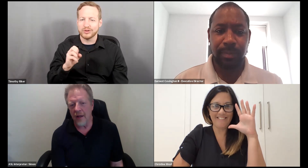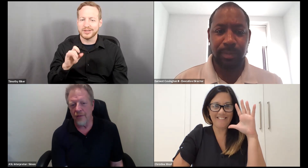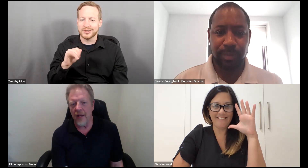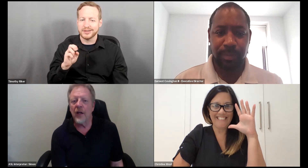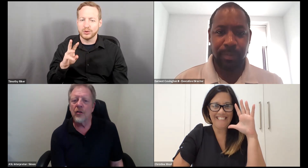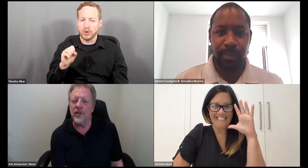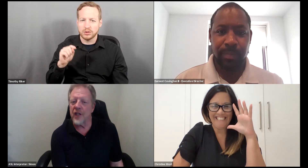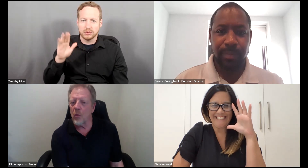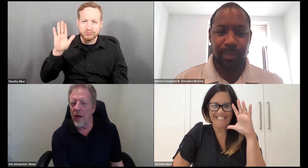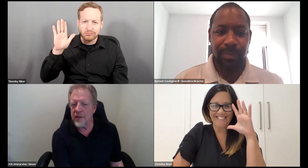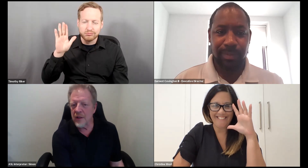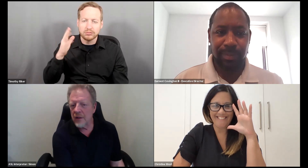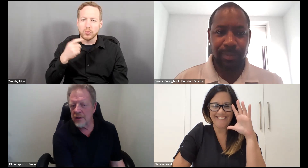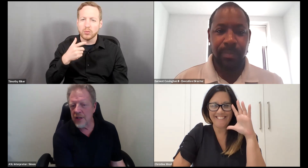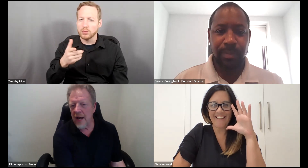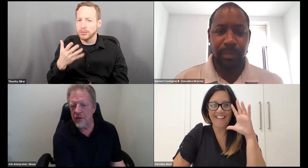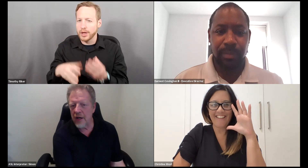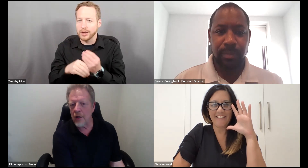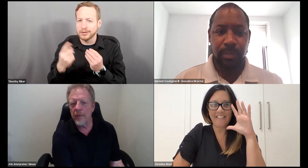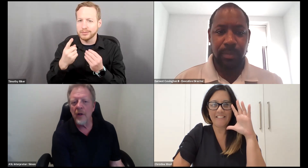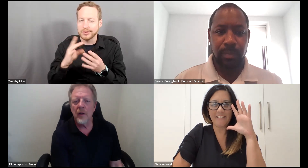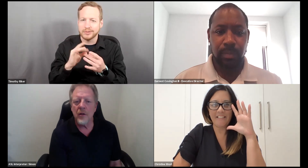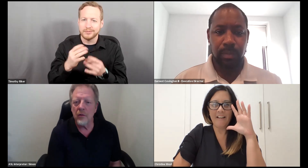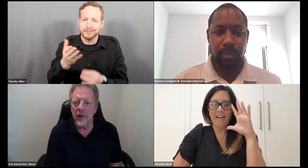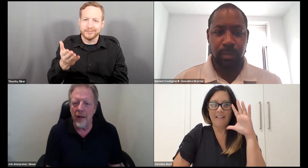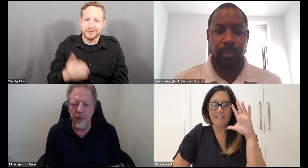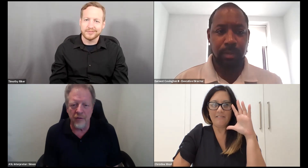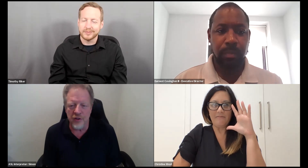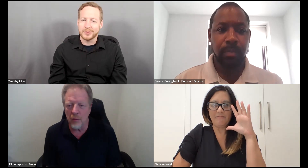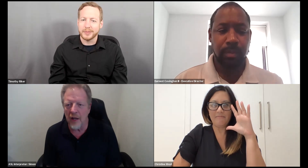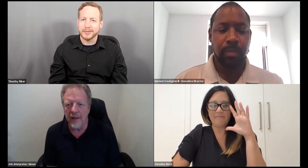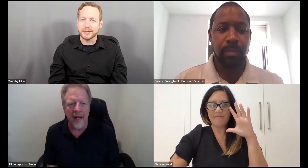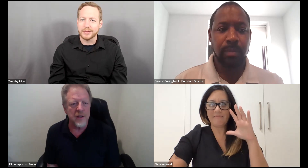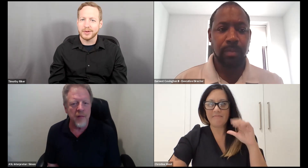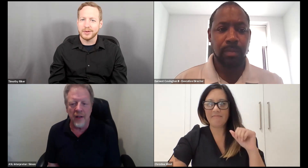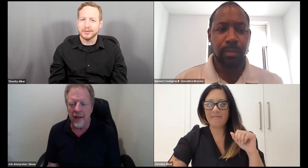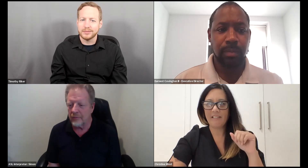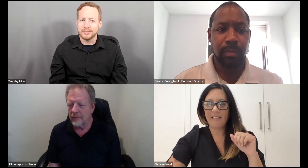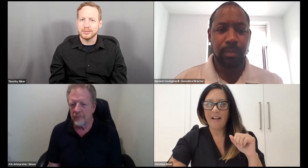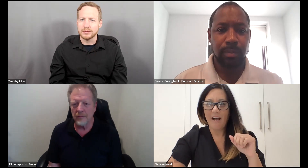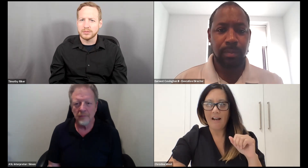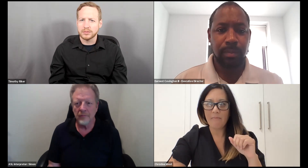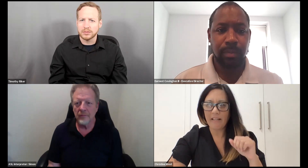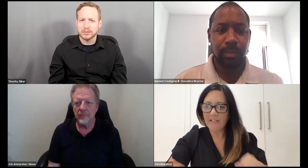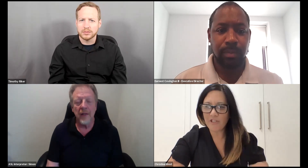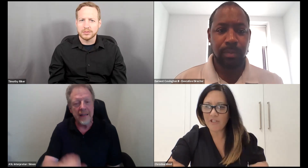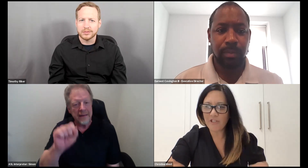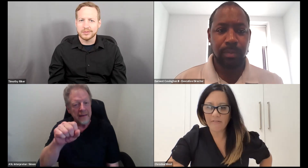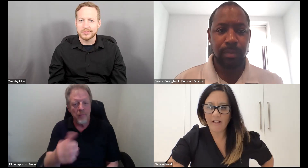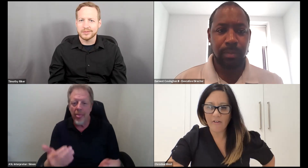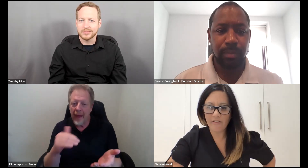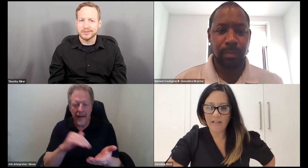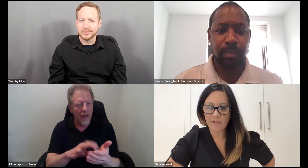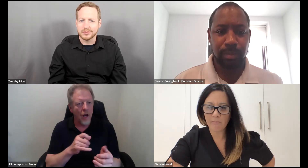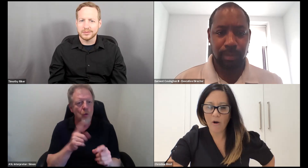Okay, thank you for that. Christine West, she has her hand up. So I believe Christine would like to add something on that. Again, just a